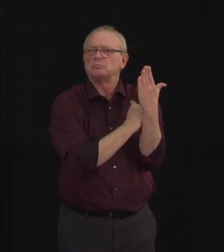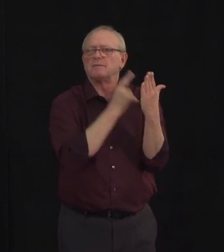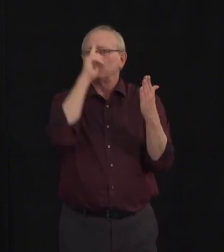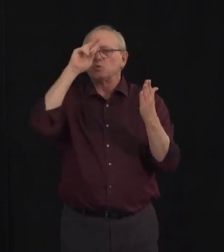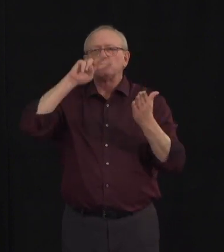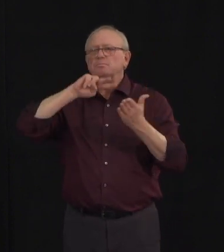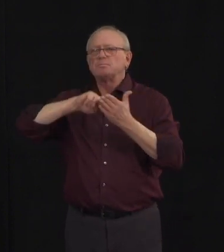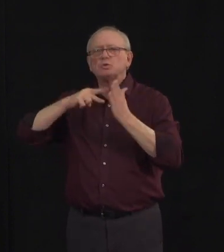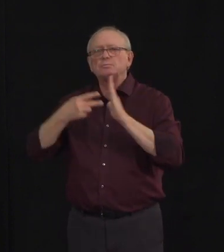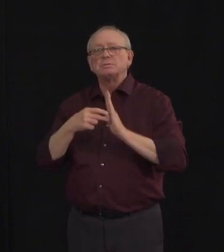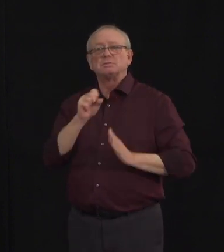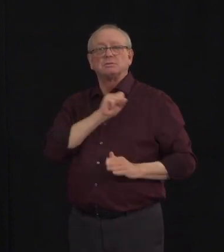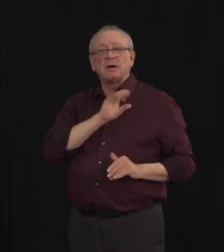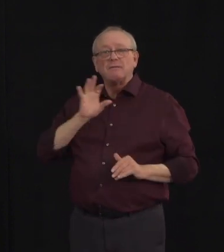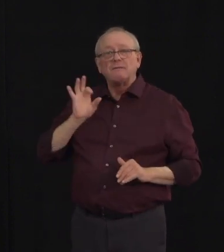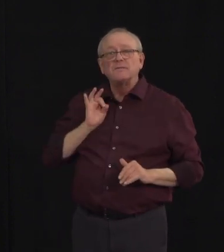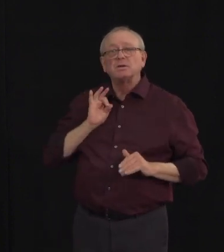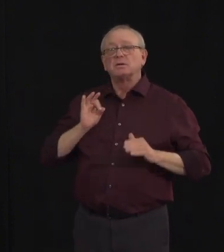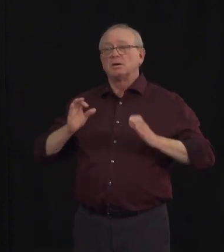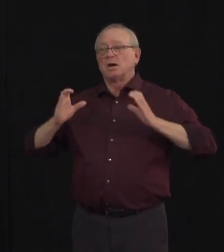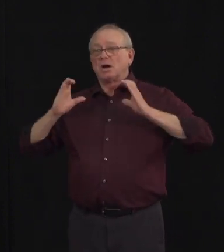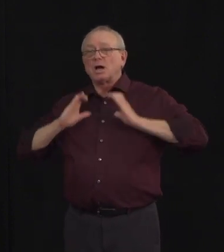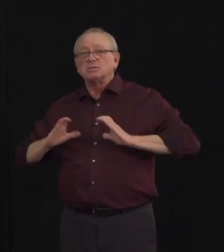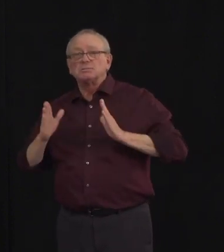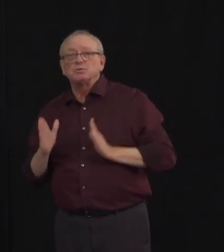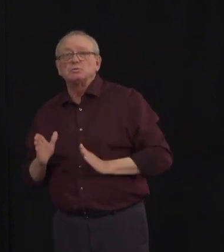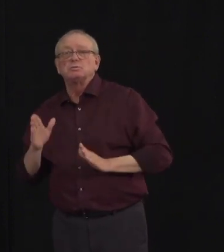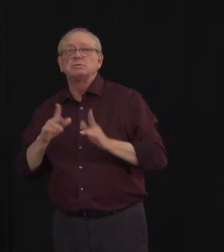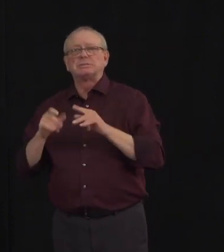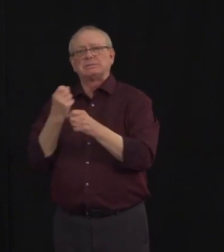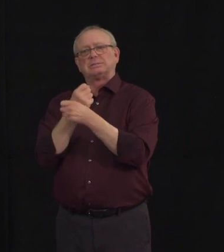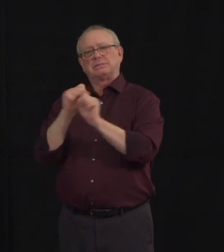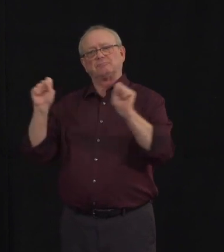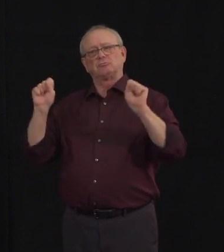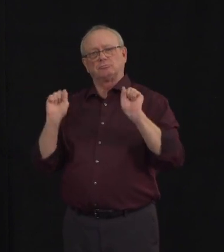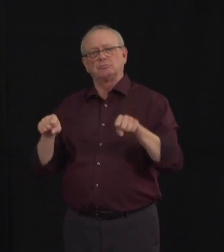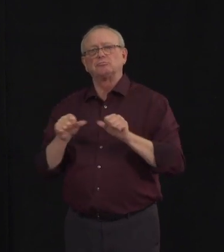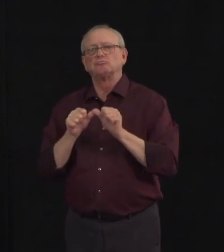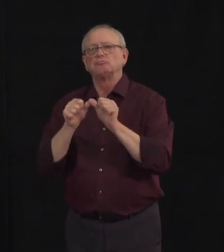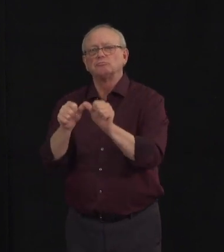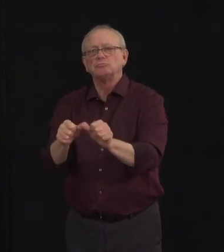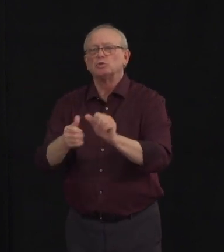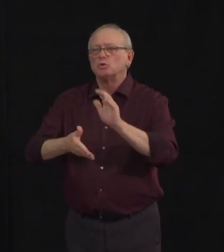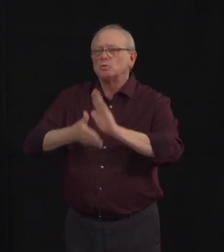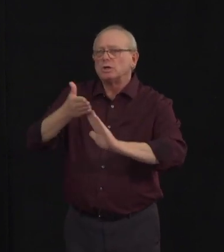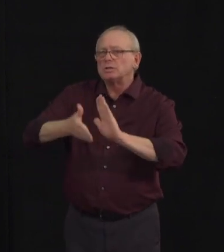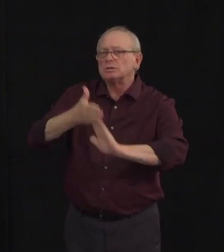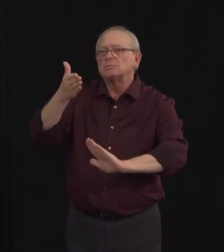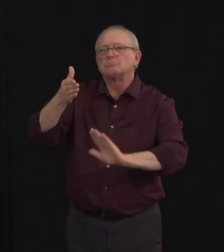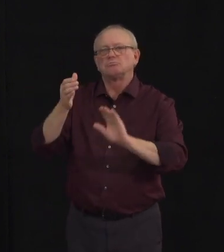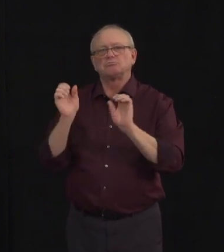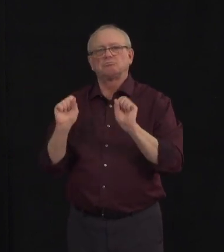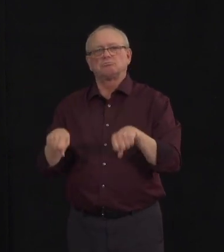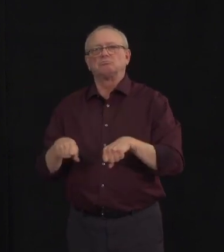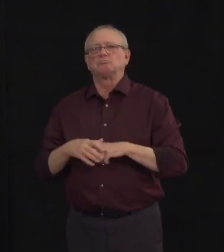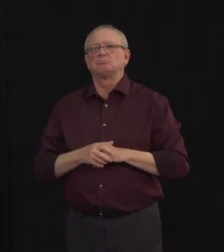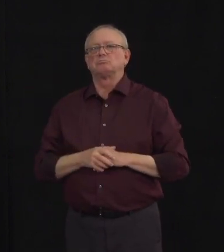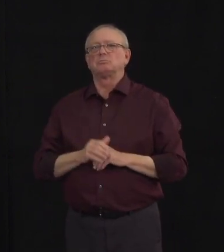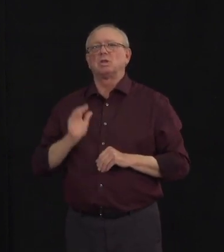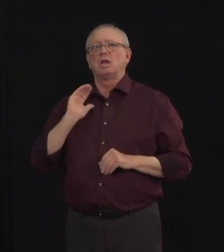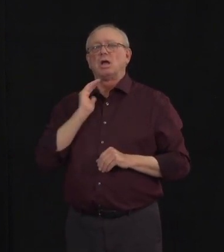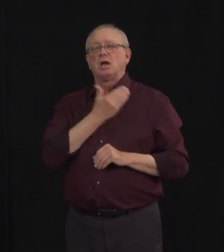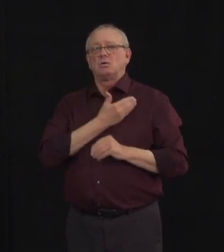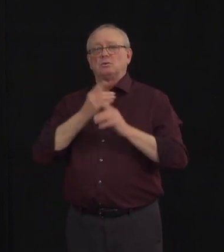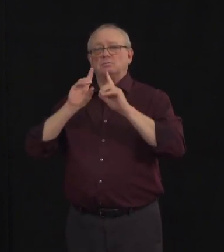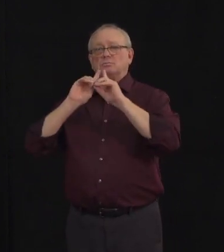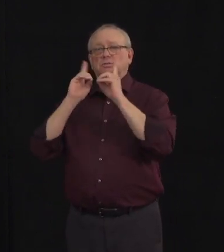while operating during a pandemic. My department, in coordination with Dr. Hinshaw and the Ministries of Health and Labour